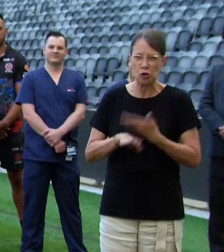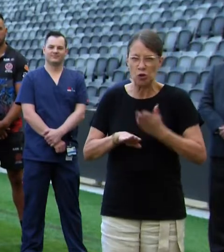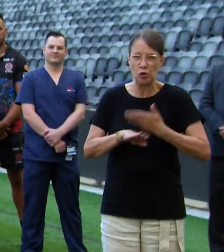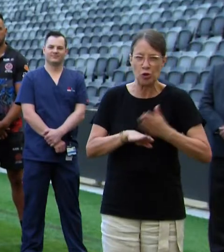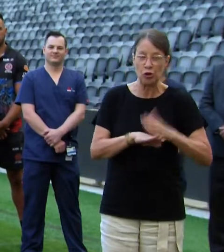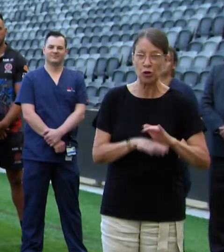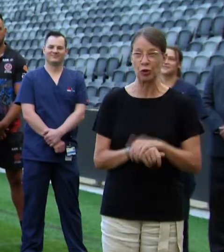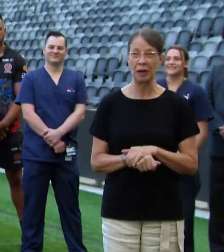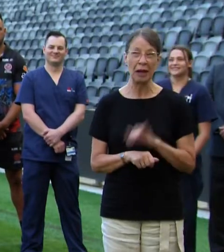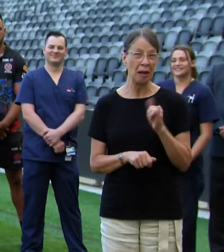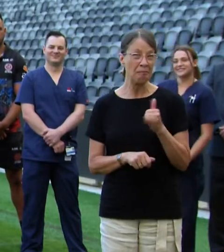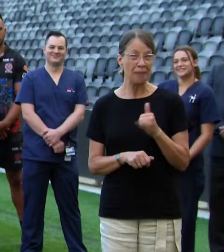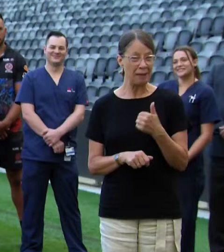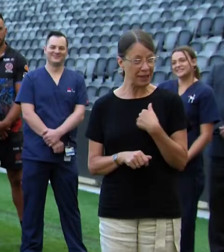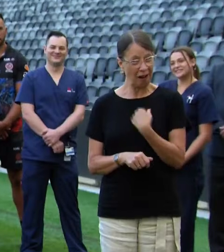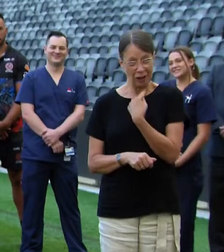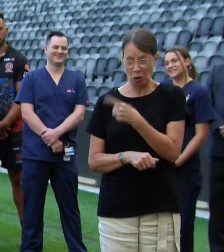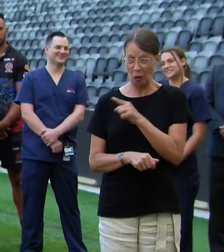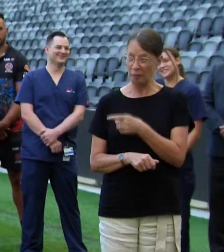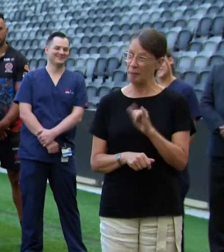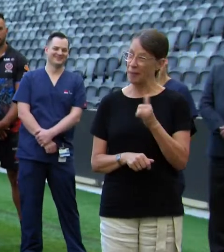great job like mine.